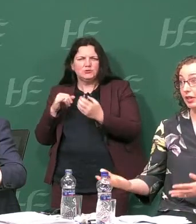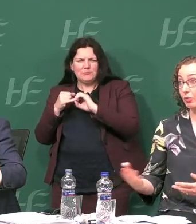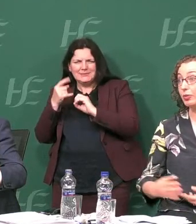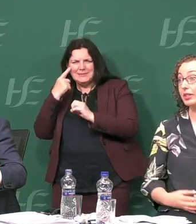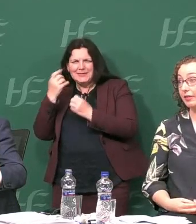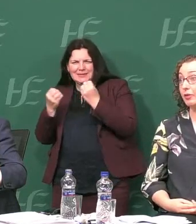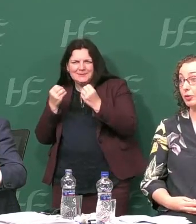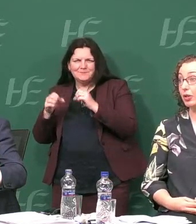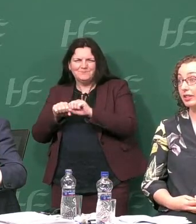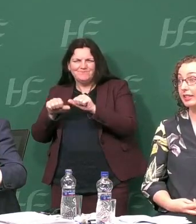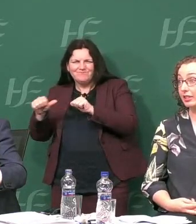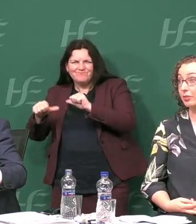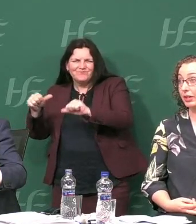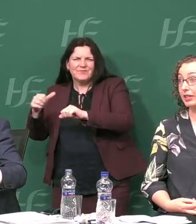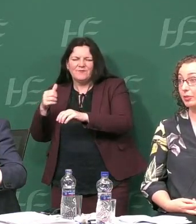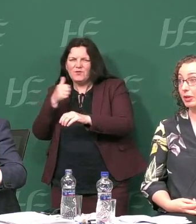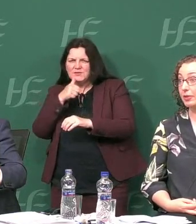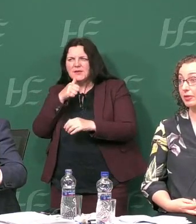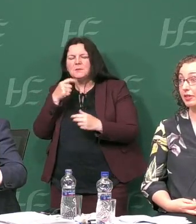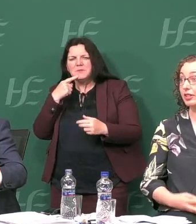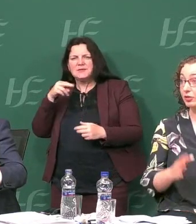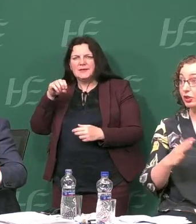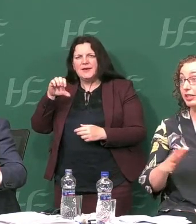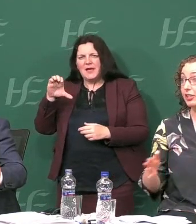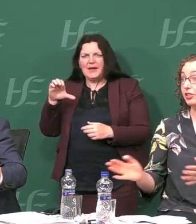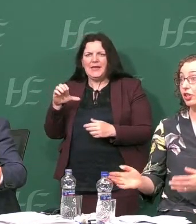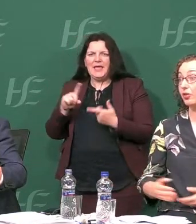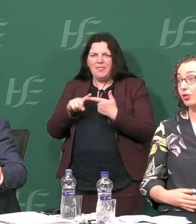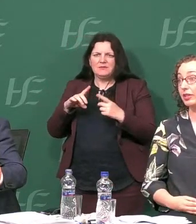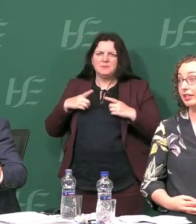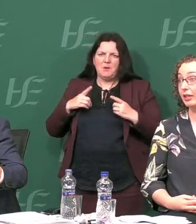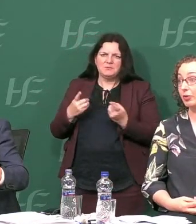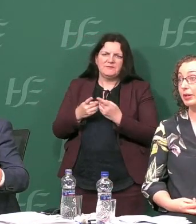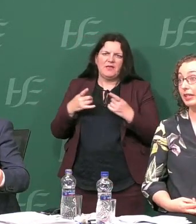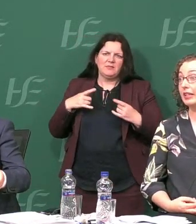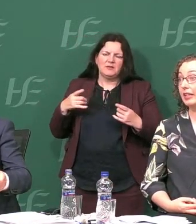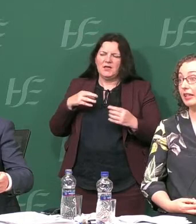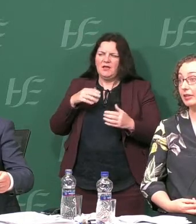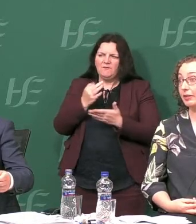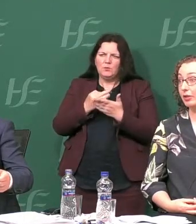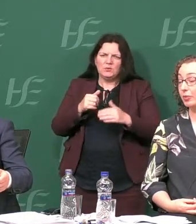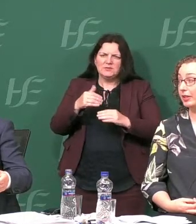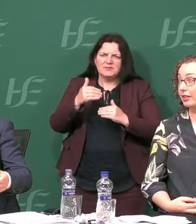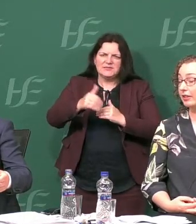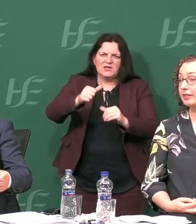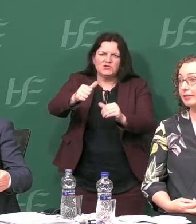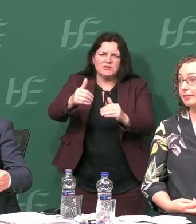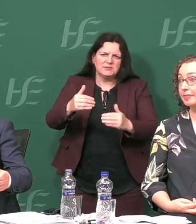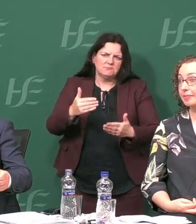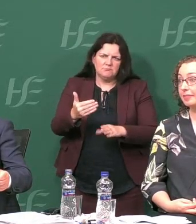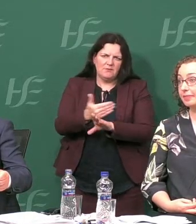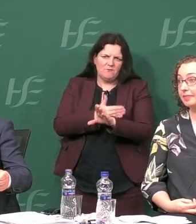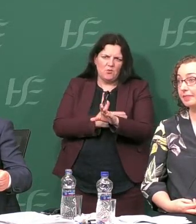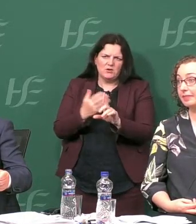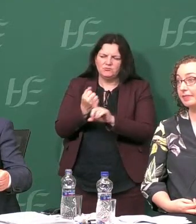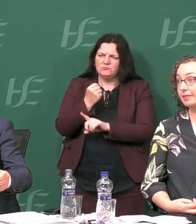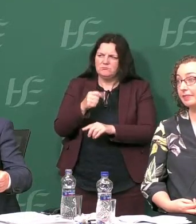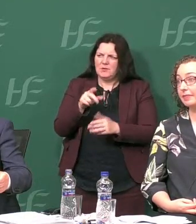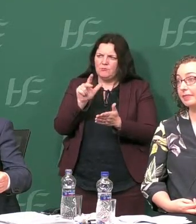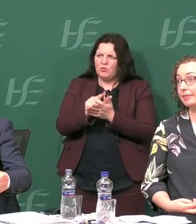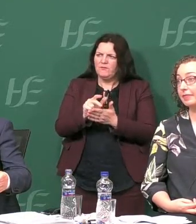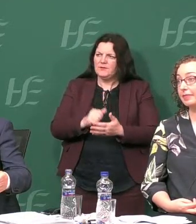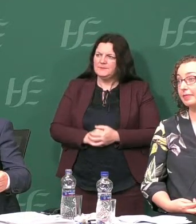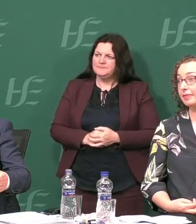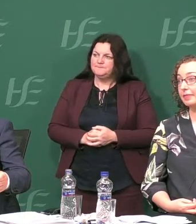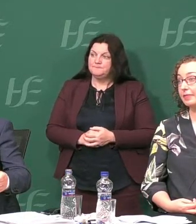it, and then we would see if that was a policy decision by the Department of Health. So there's a few stages to go through until that would be something that would be done. Would